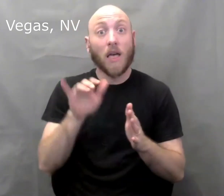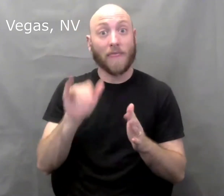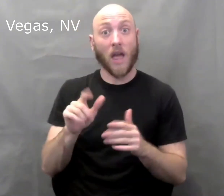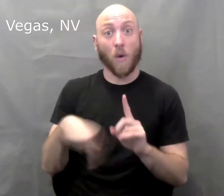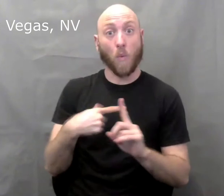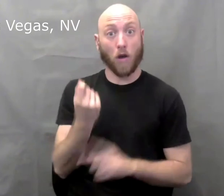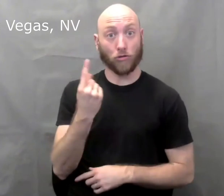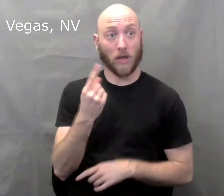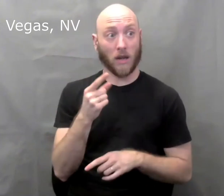one owed me forgiveness,